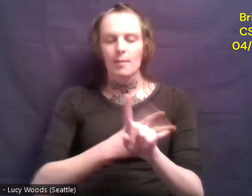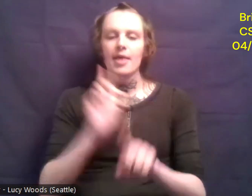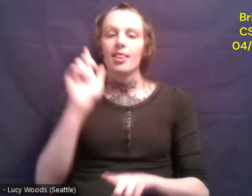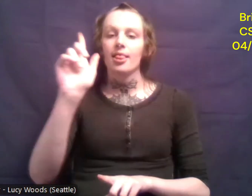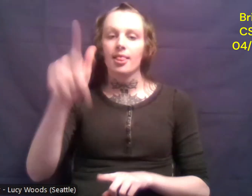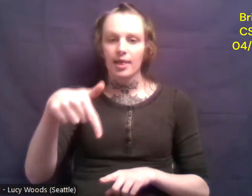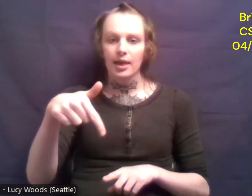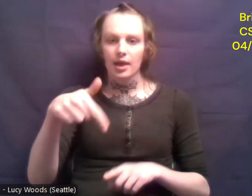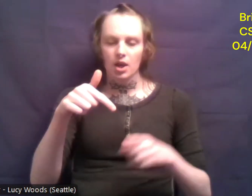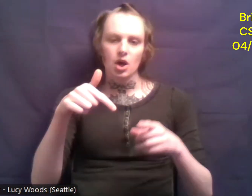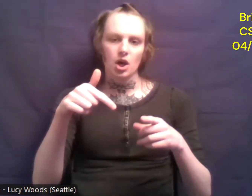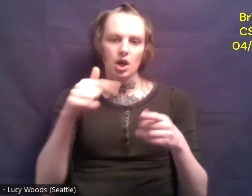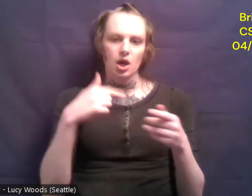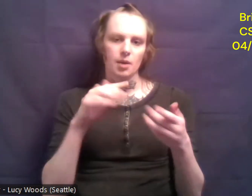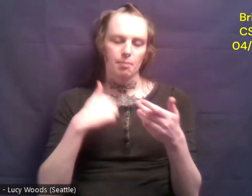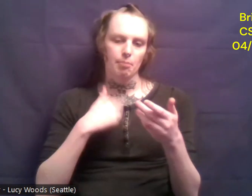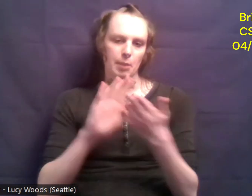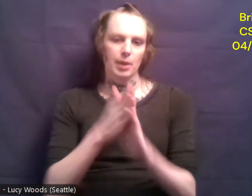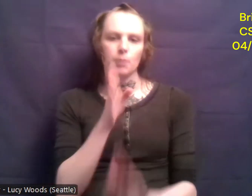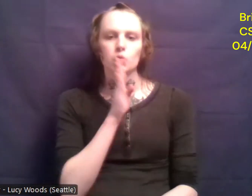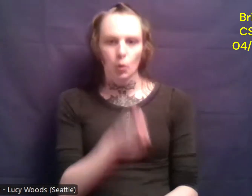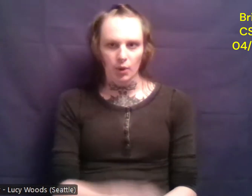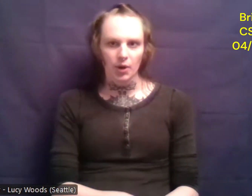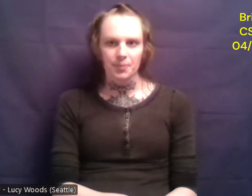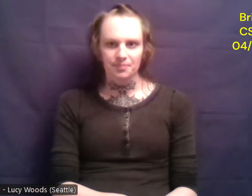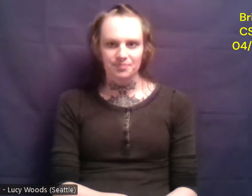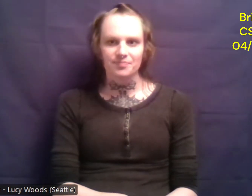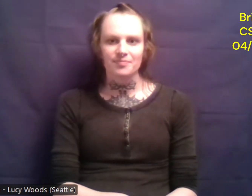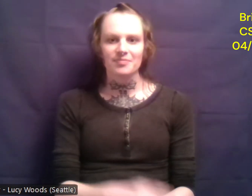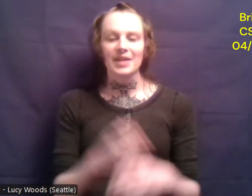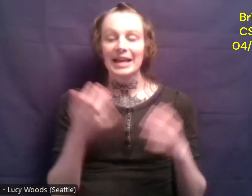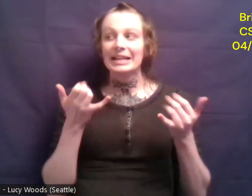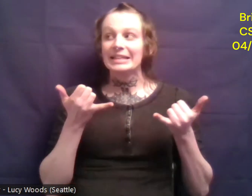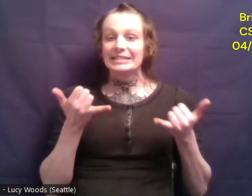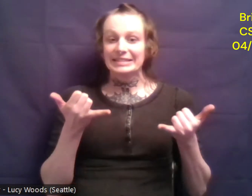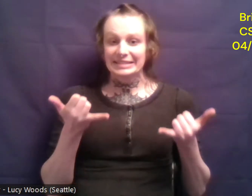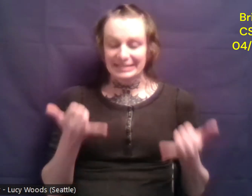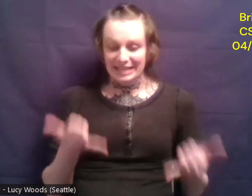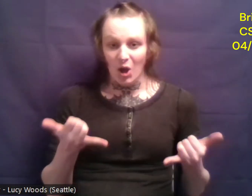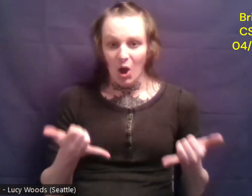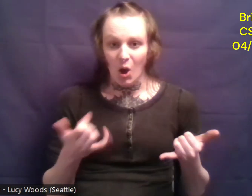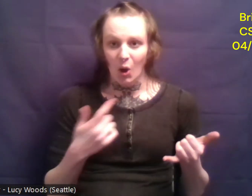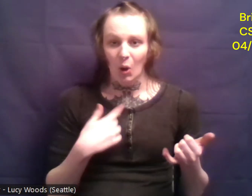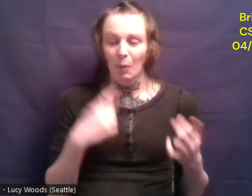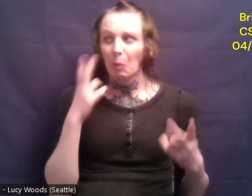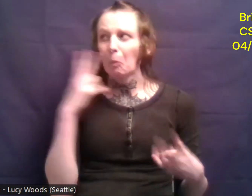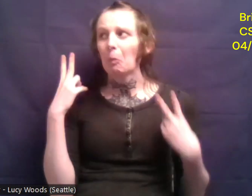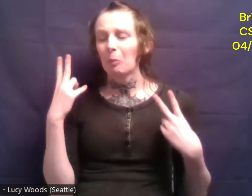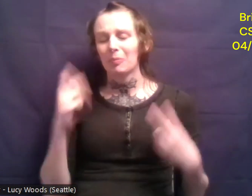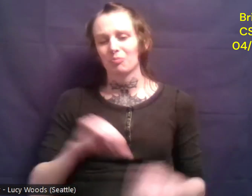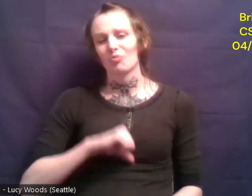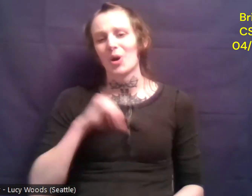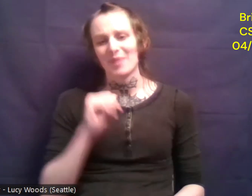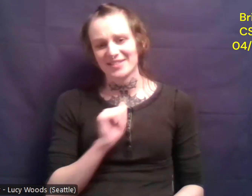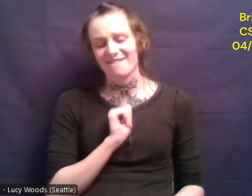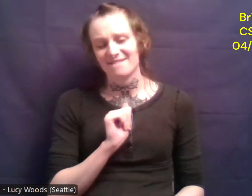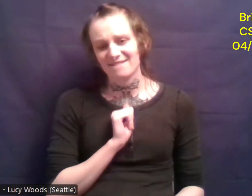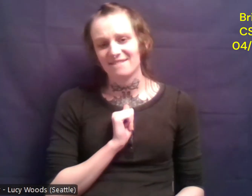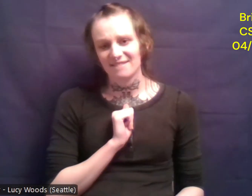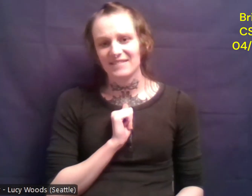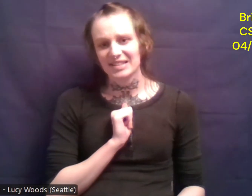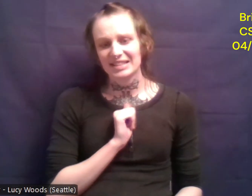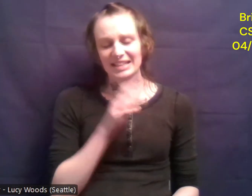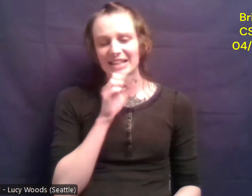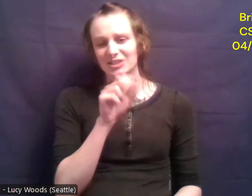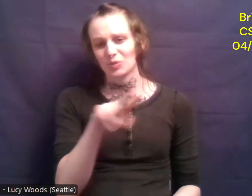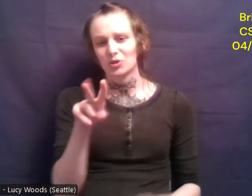months. And like today, that just makes me like I feel so proud of myself for that. Um,